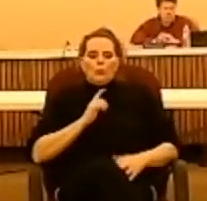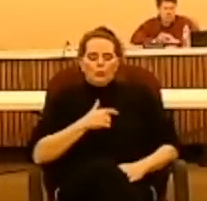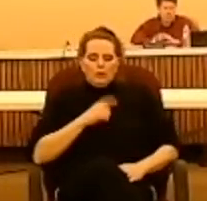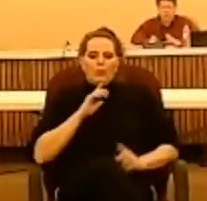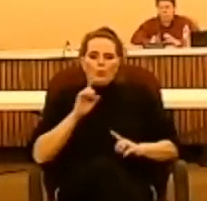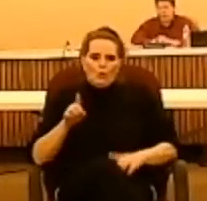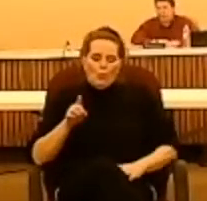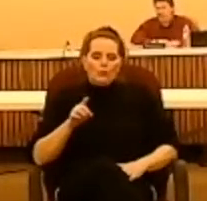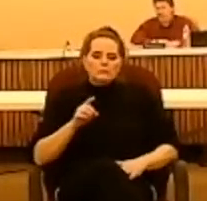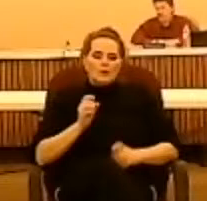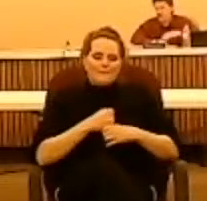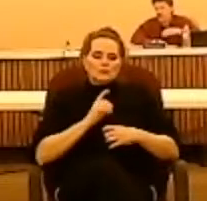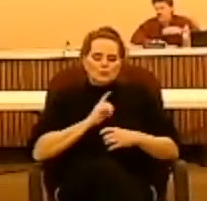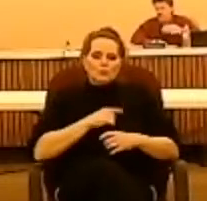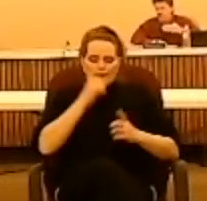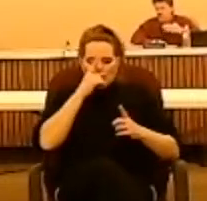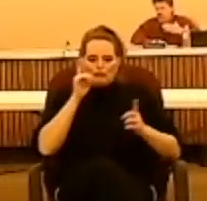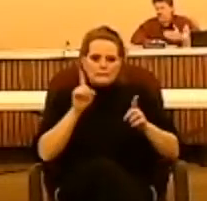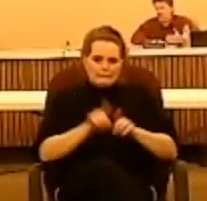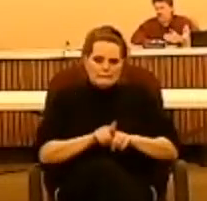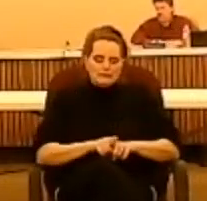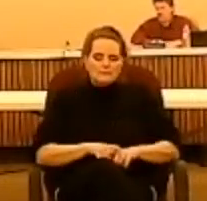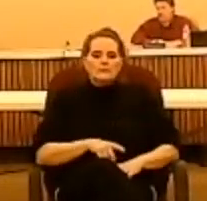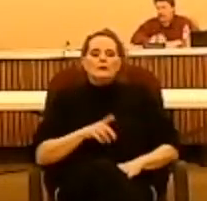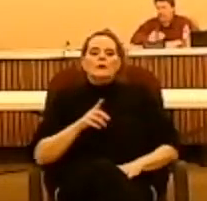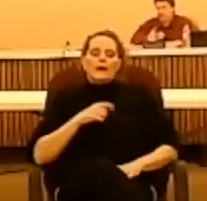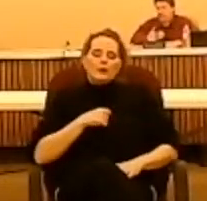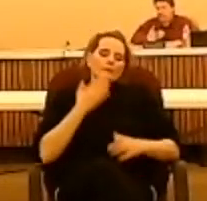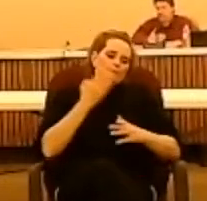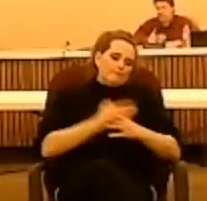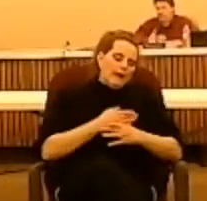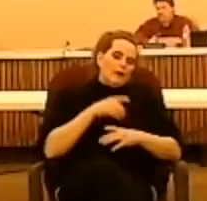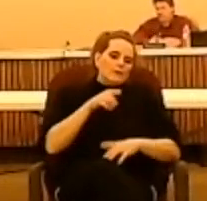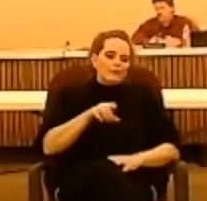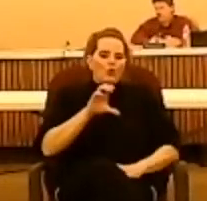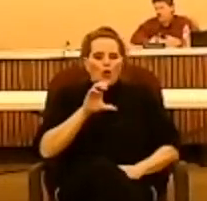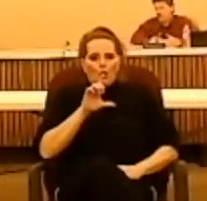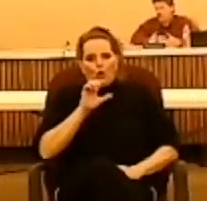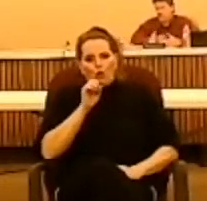then drop the new meets and bounds. It'll have to be filed at the clerks. We'll have to go through